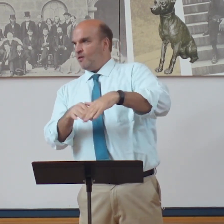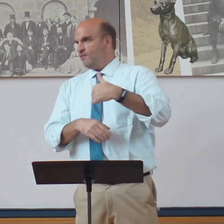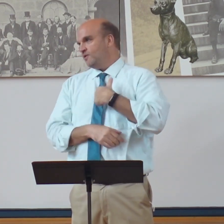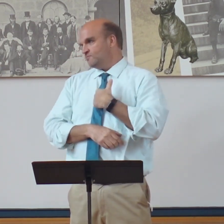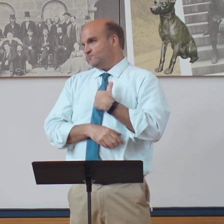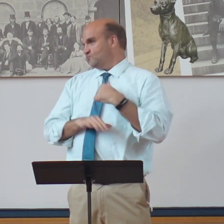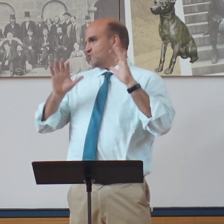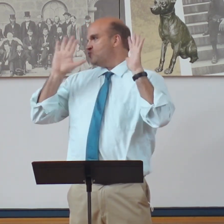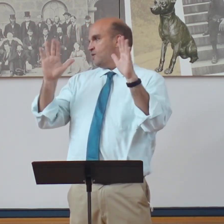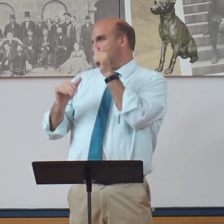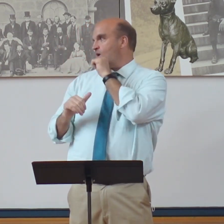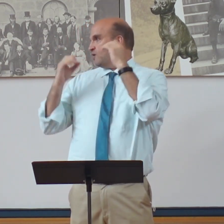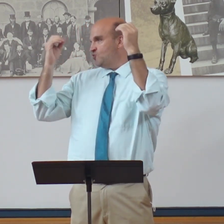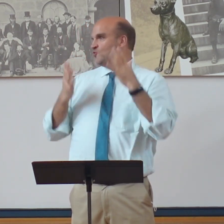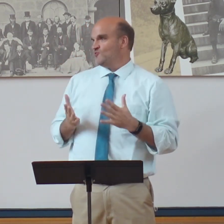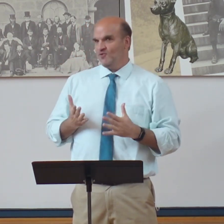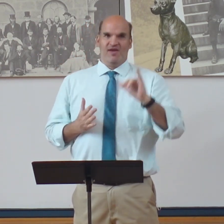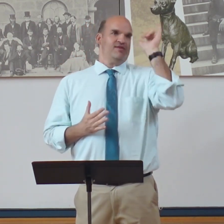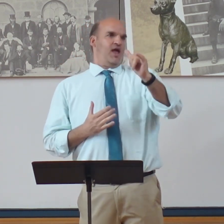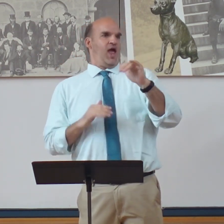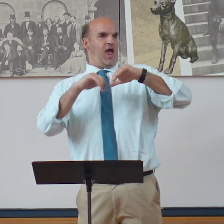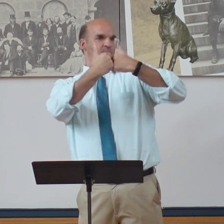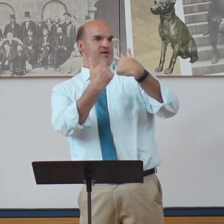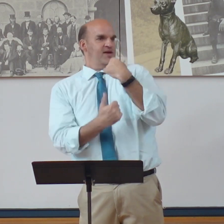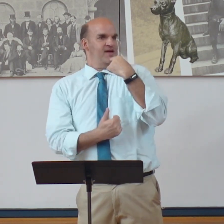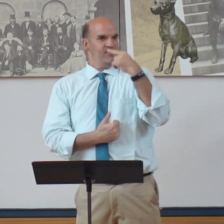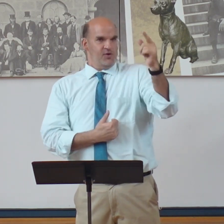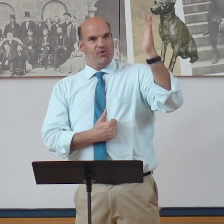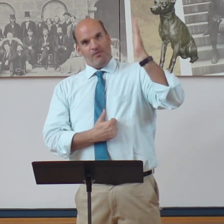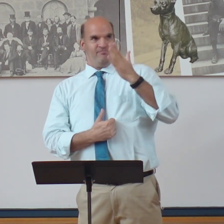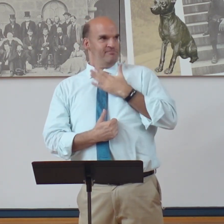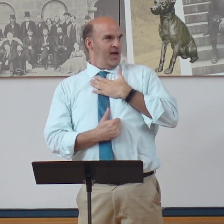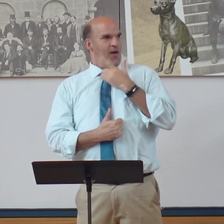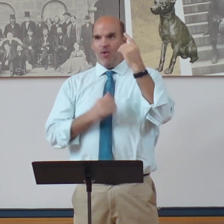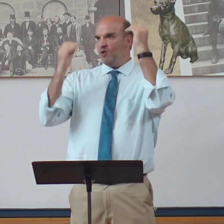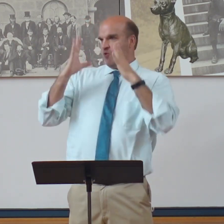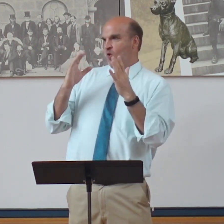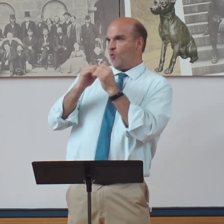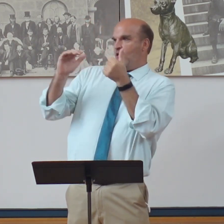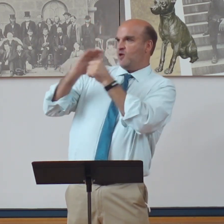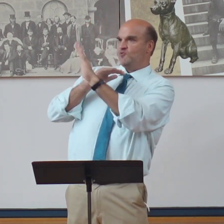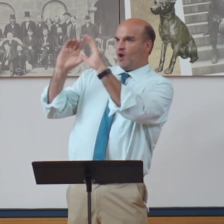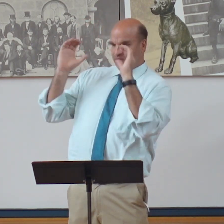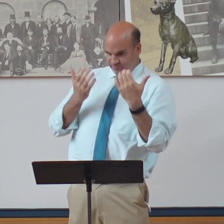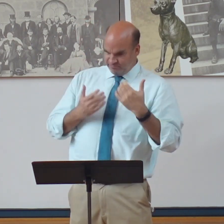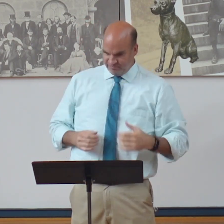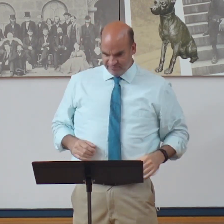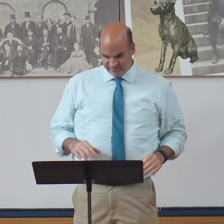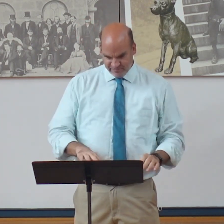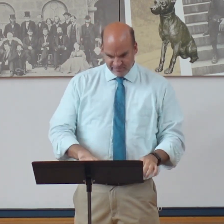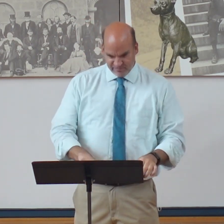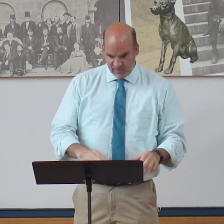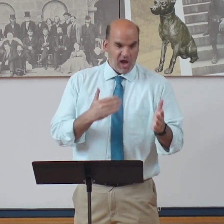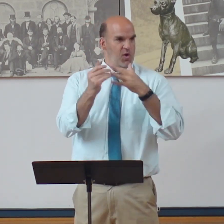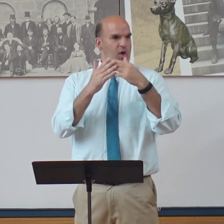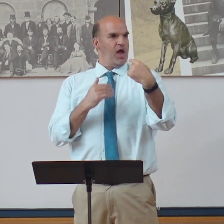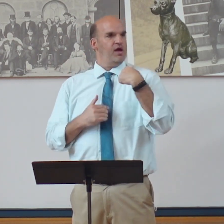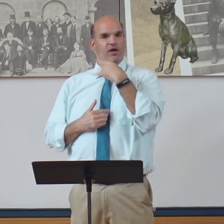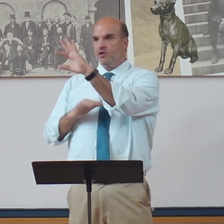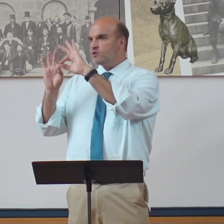my TTY class. Nancy never hung up on me. She was an incredibly patient person. That's why I said I was one of her earlier students, or one of